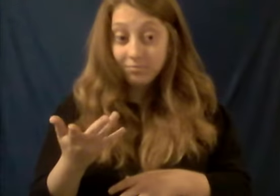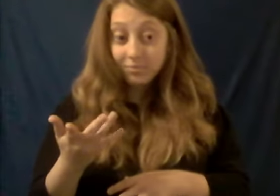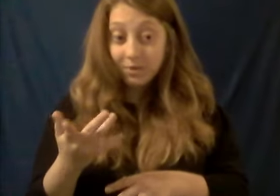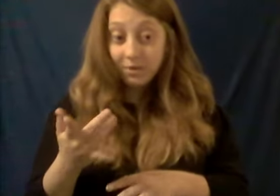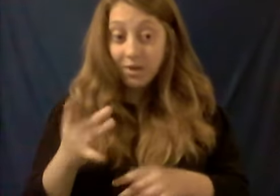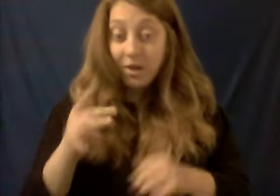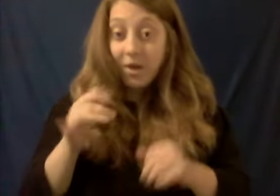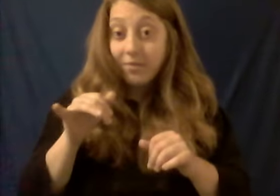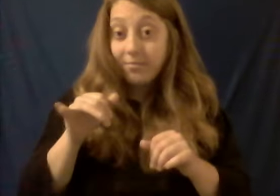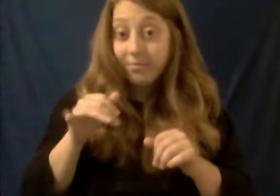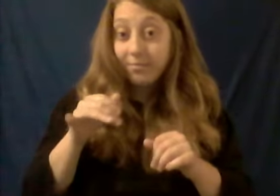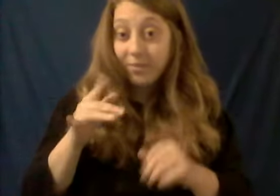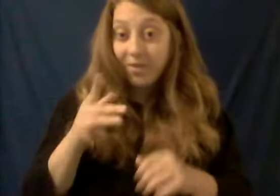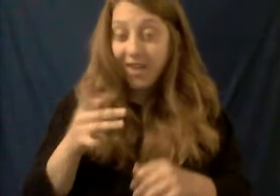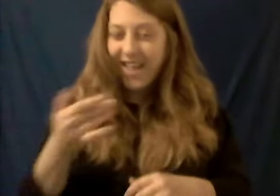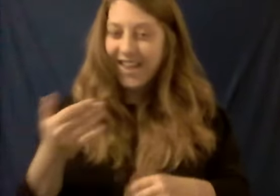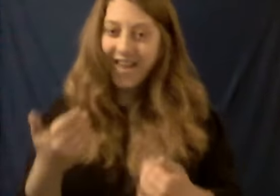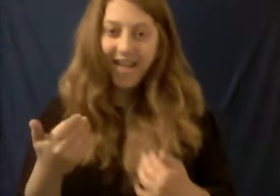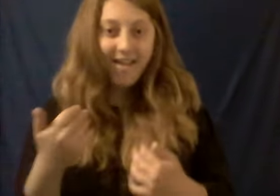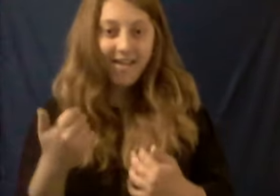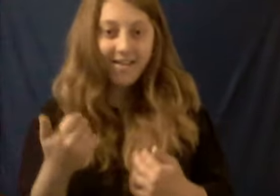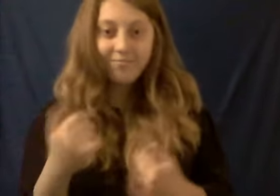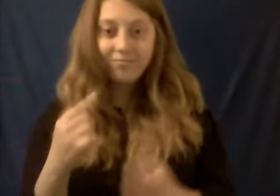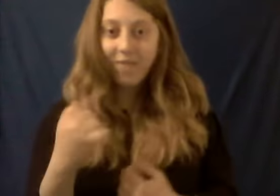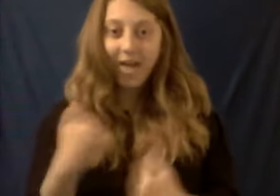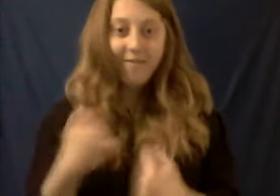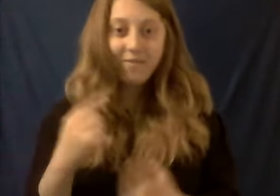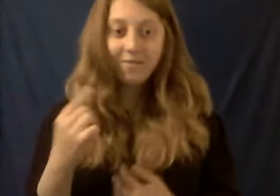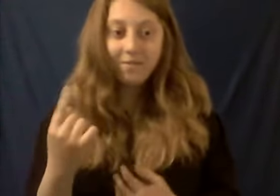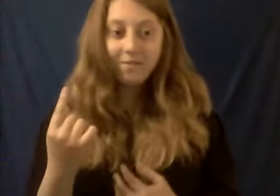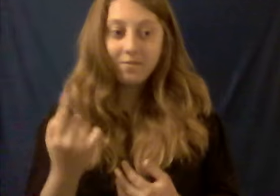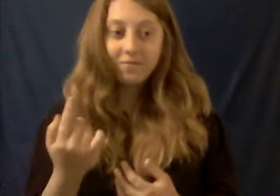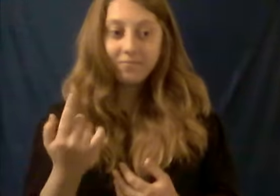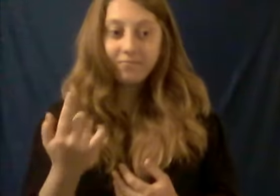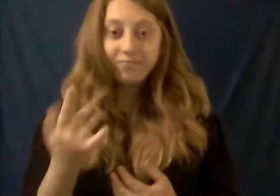well. So what we'll do, oh God,